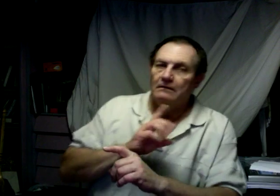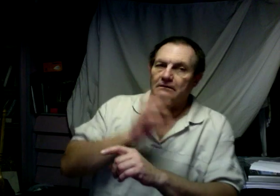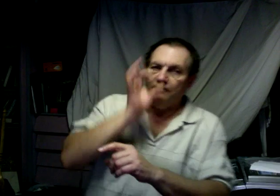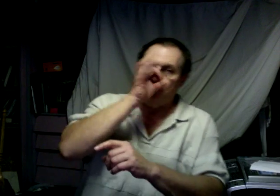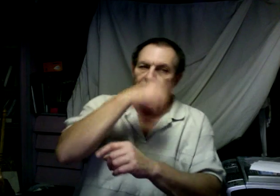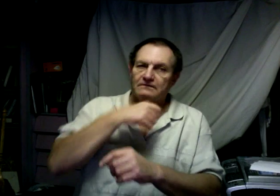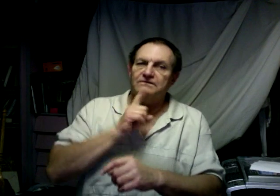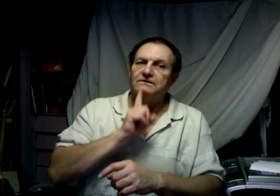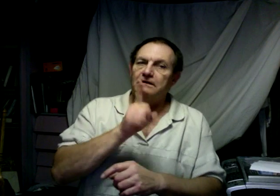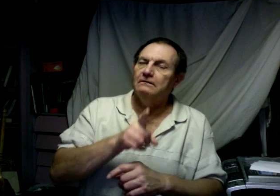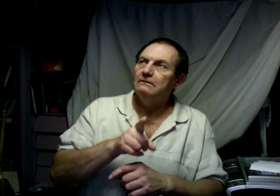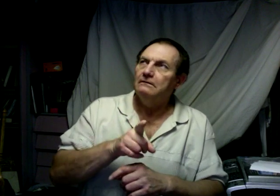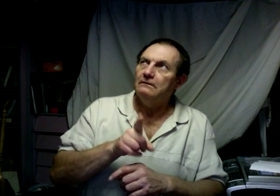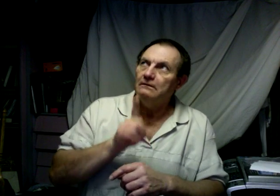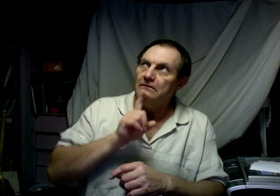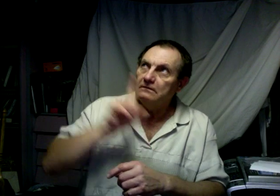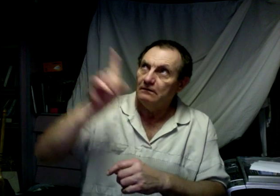The fox said,